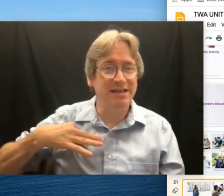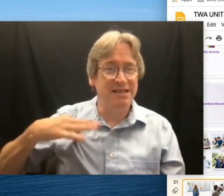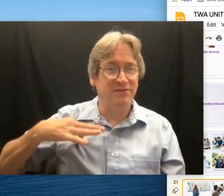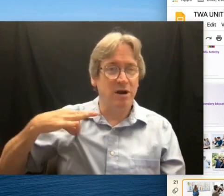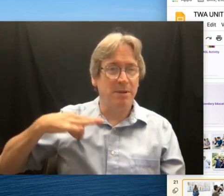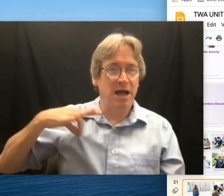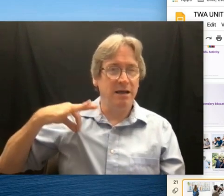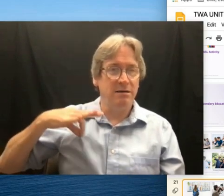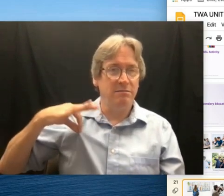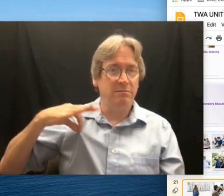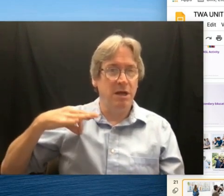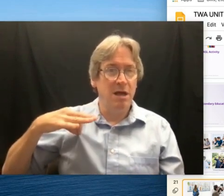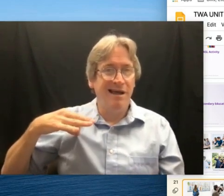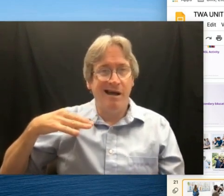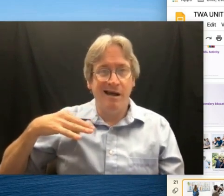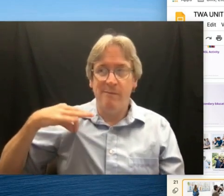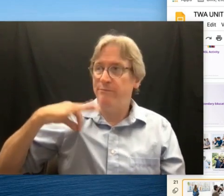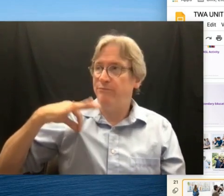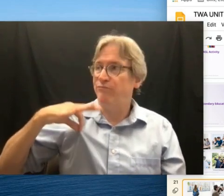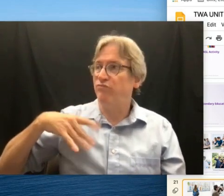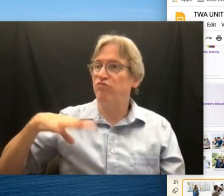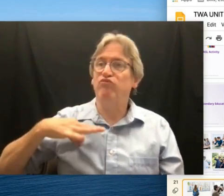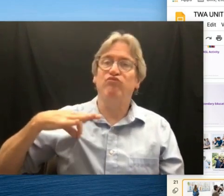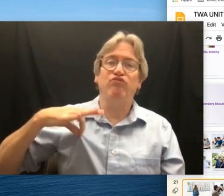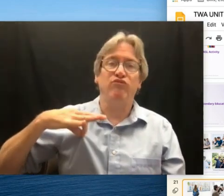Sometimes you'll see this for apply.